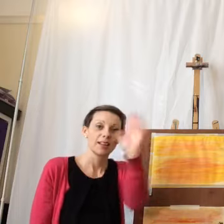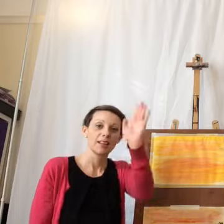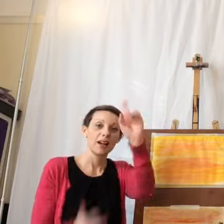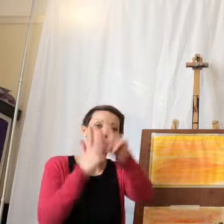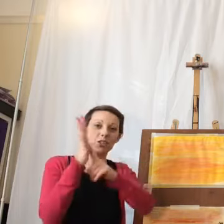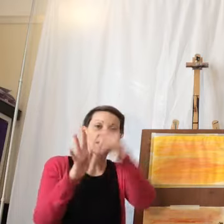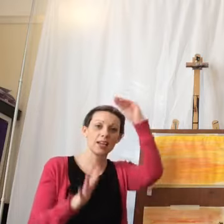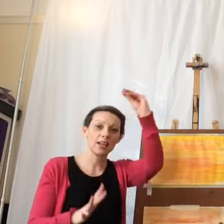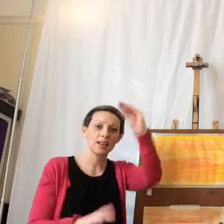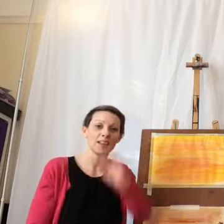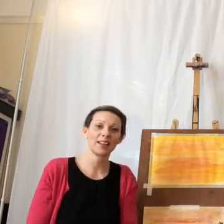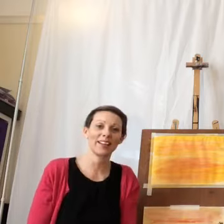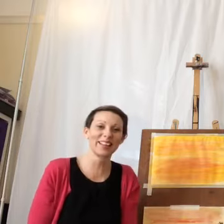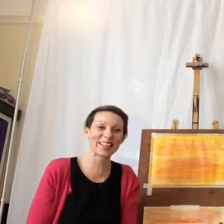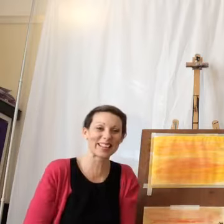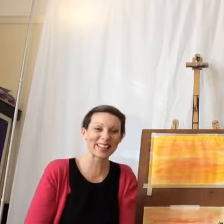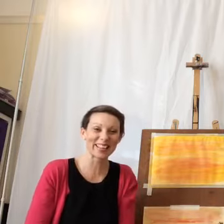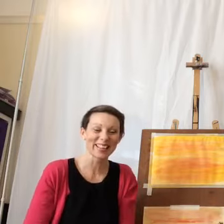Hello,